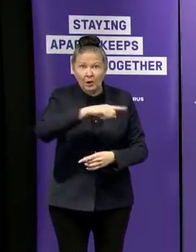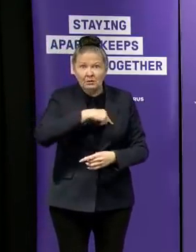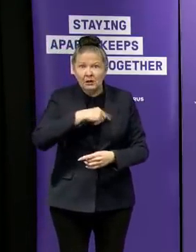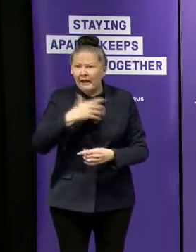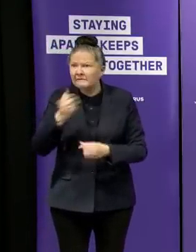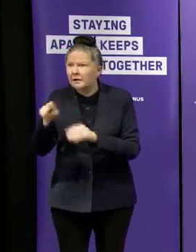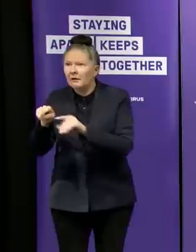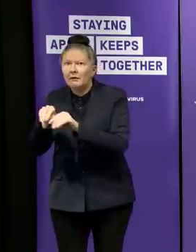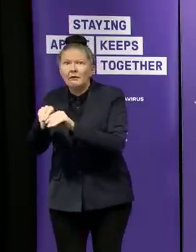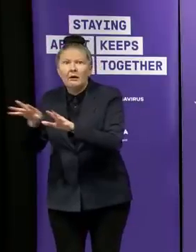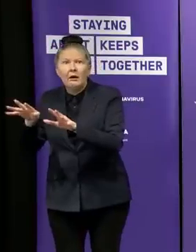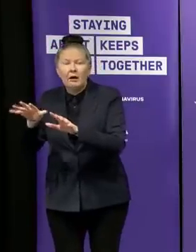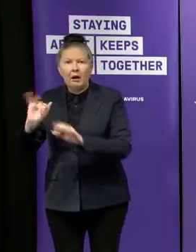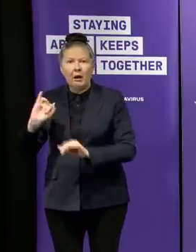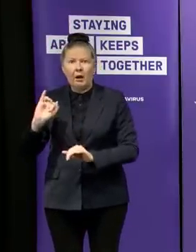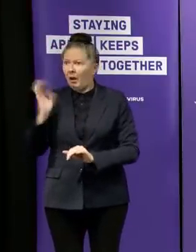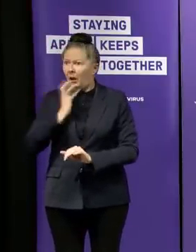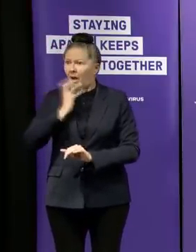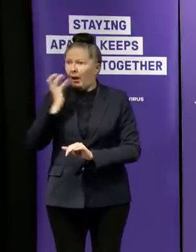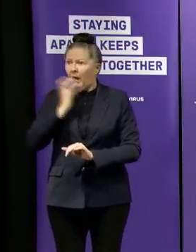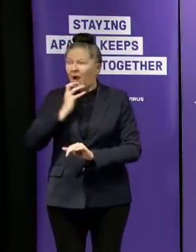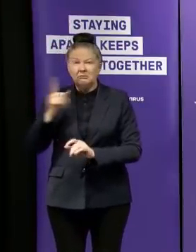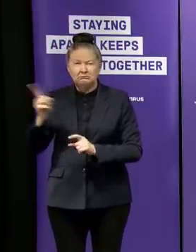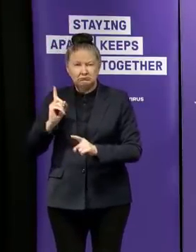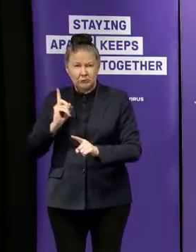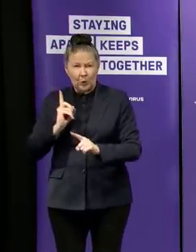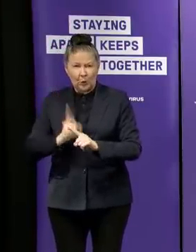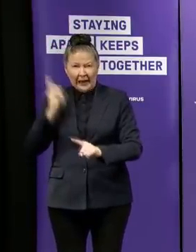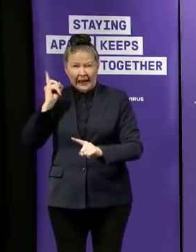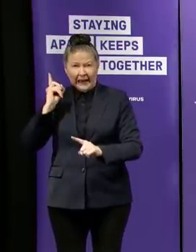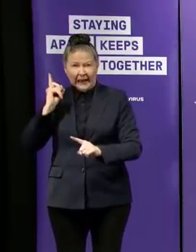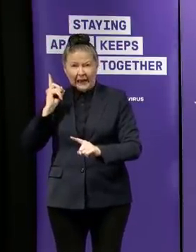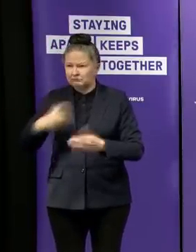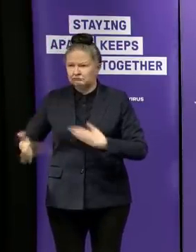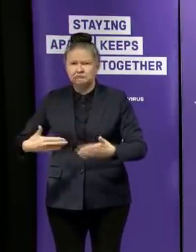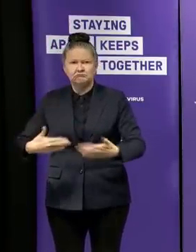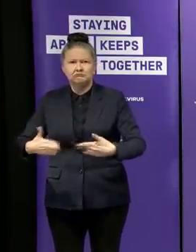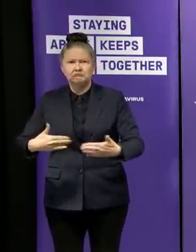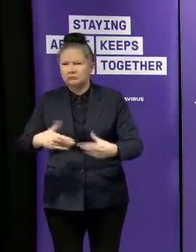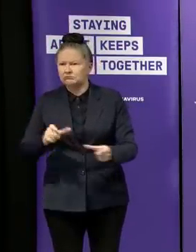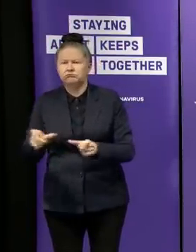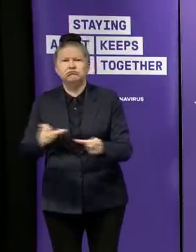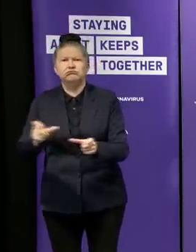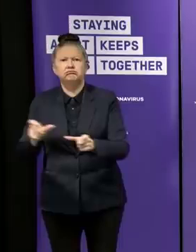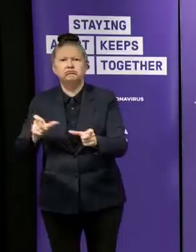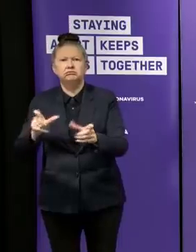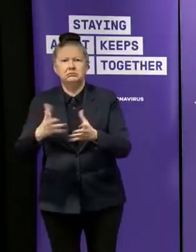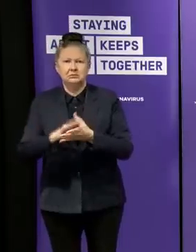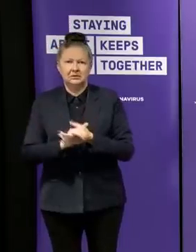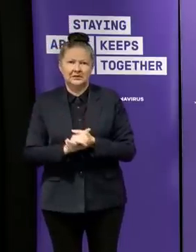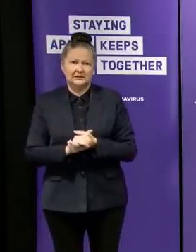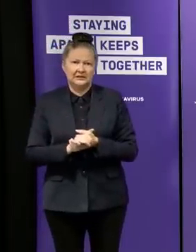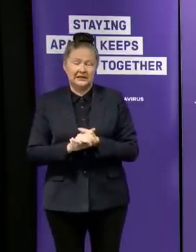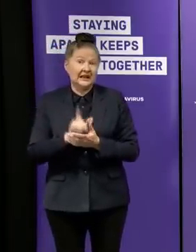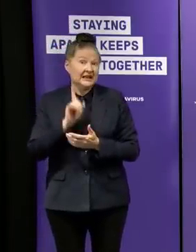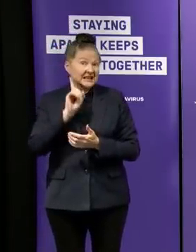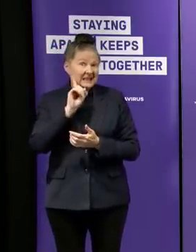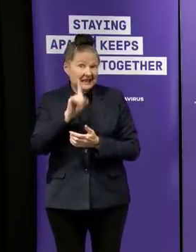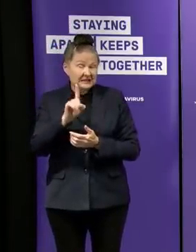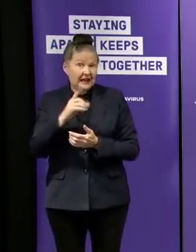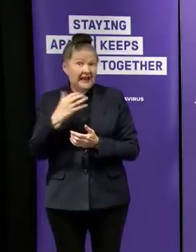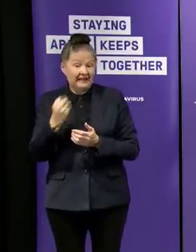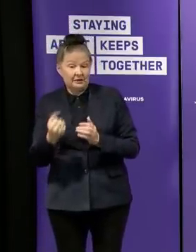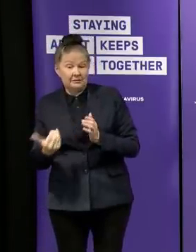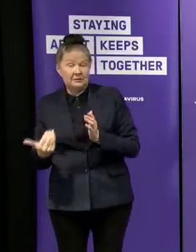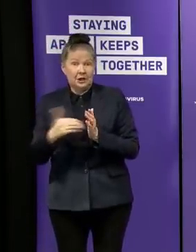respond in a really timely and effective manner. As of yesterday, there were a further 283